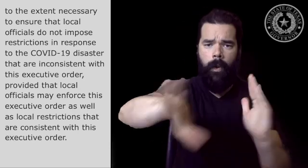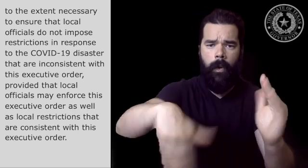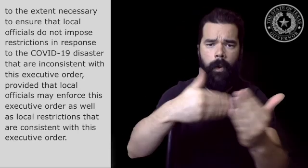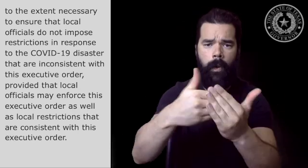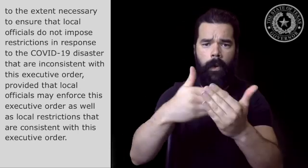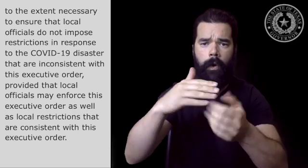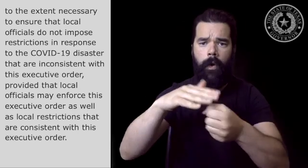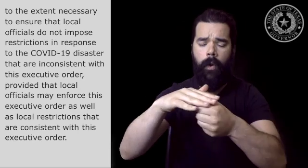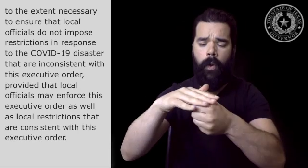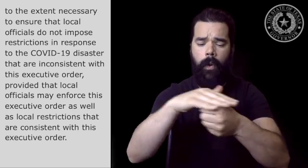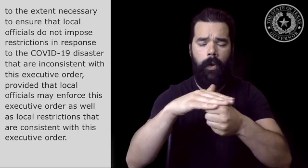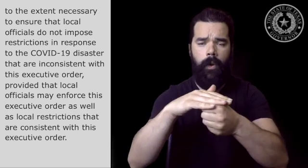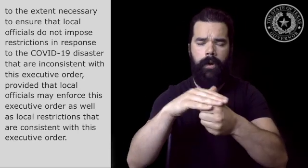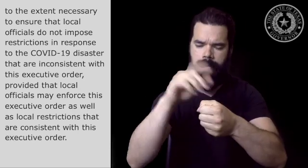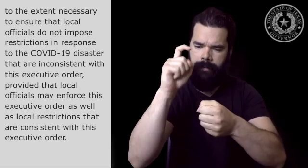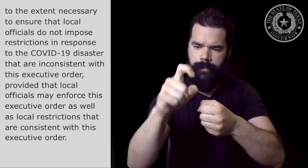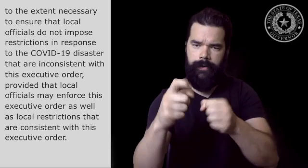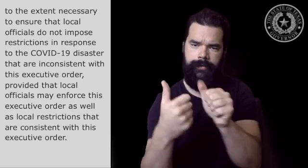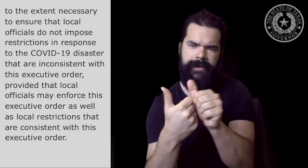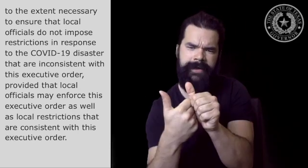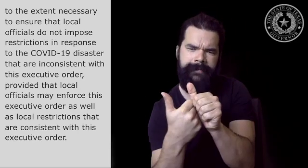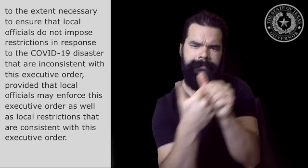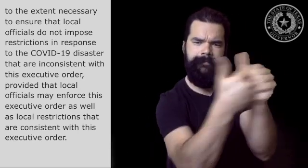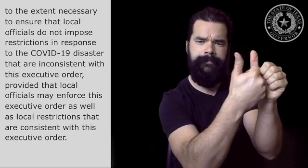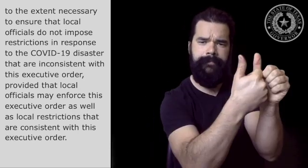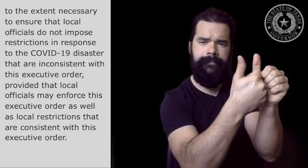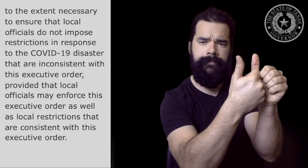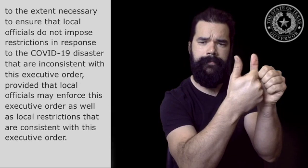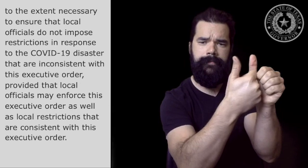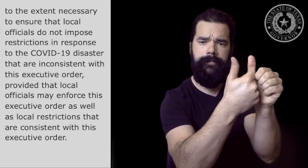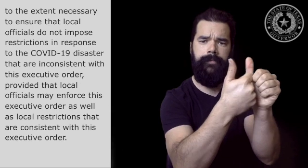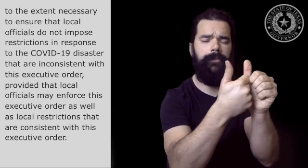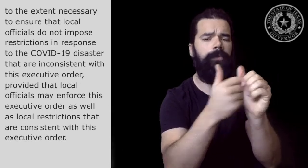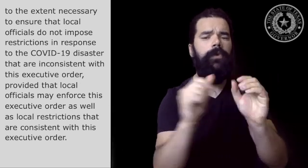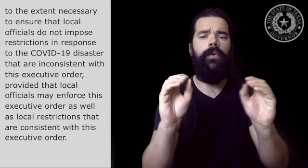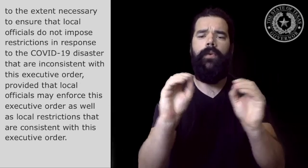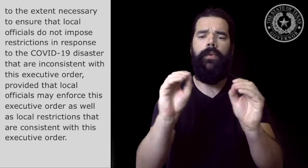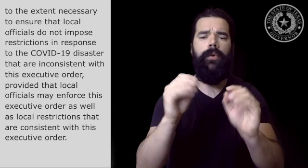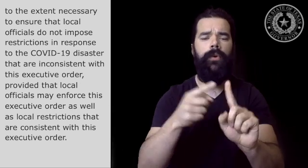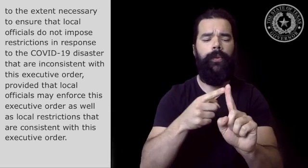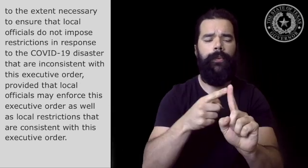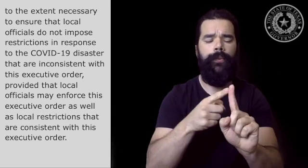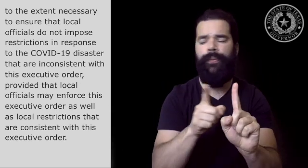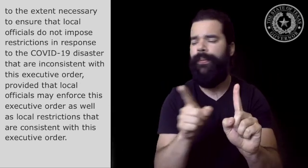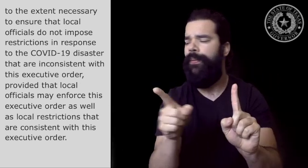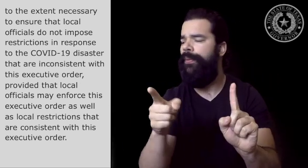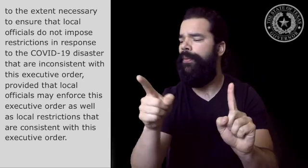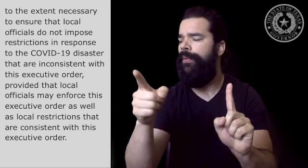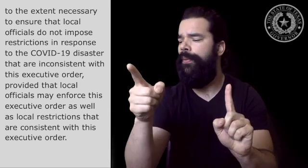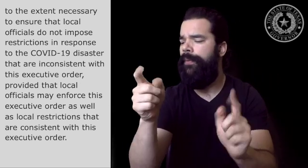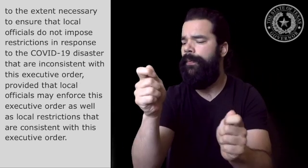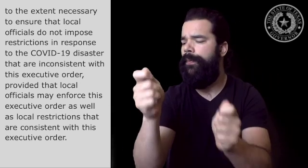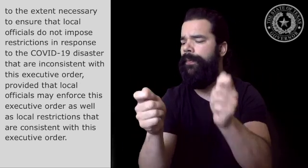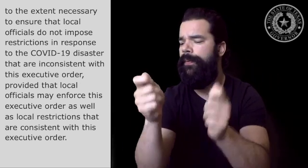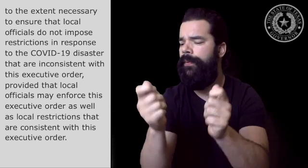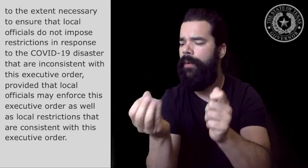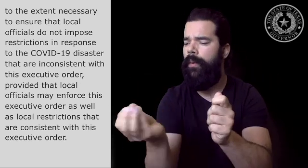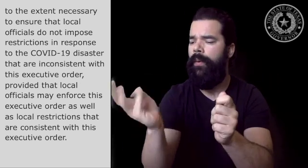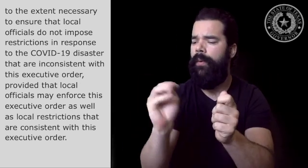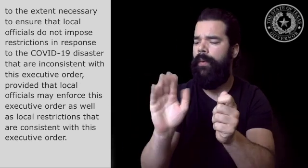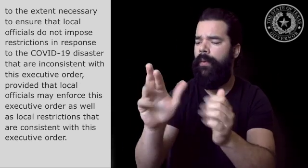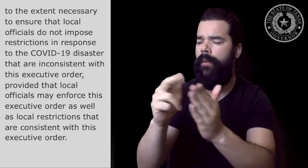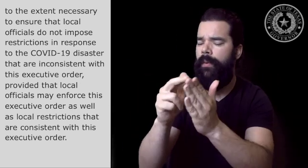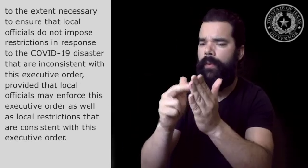the COVID-19 disaster that are inconsistent with this executive order, provided that local officials